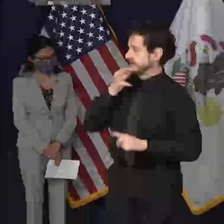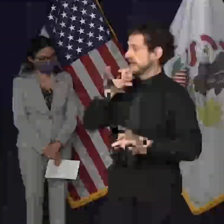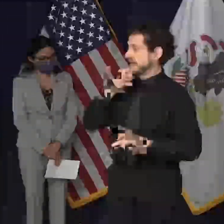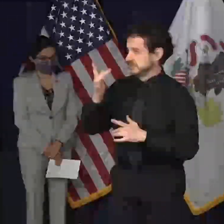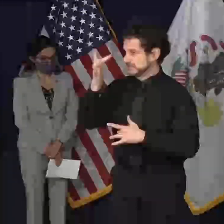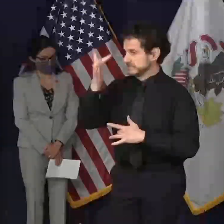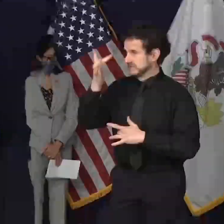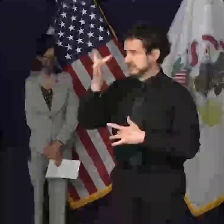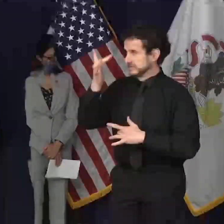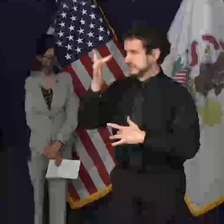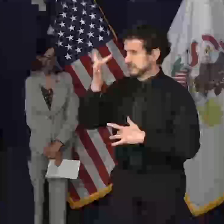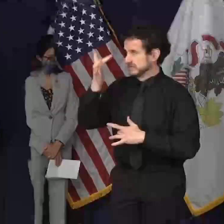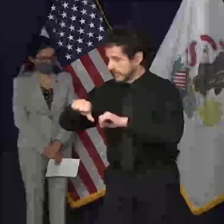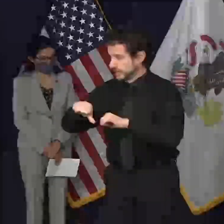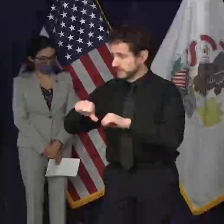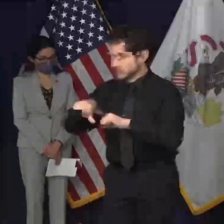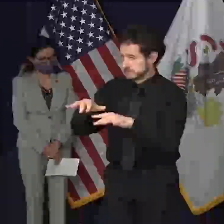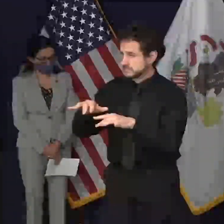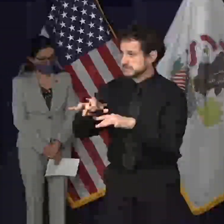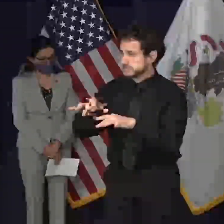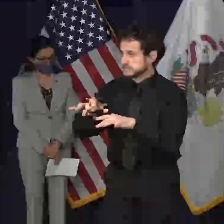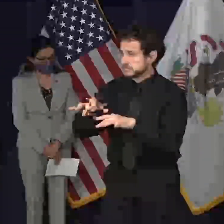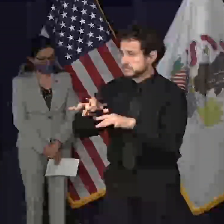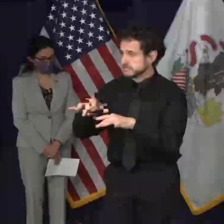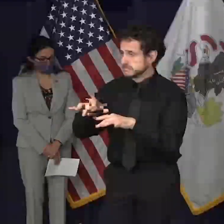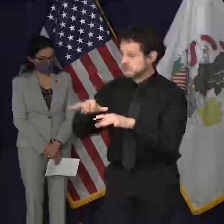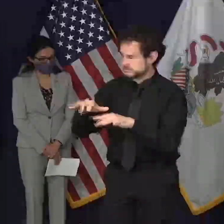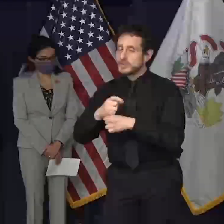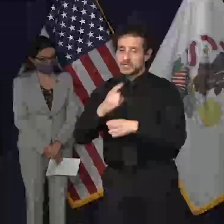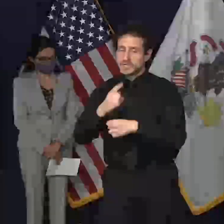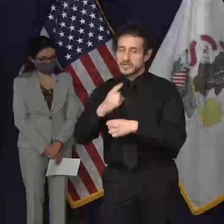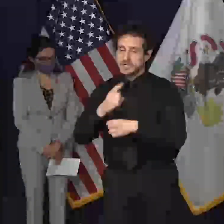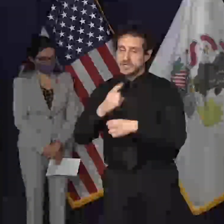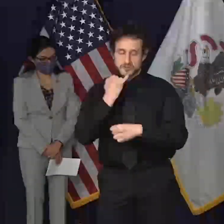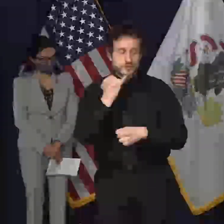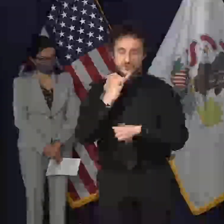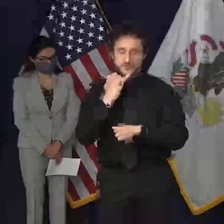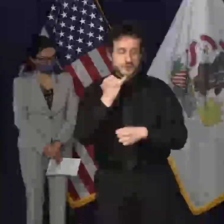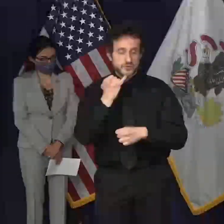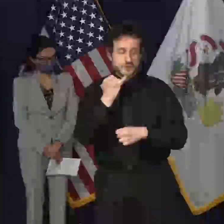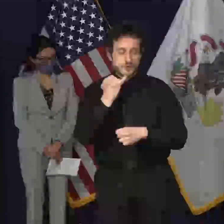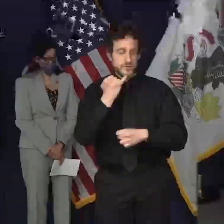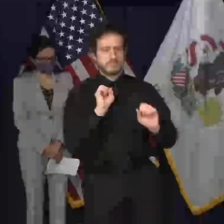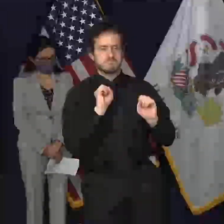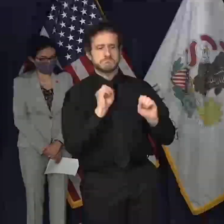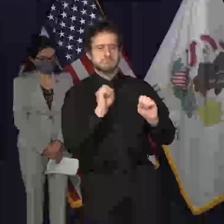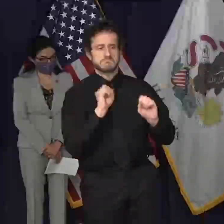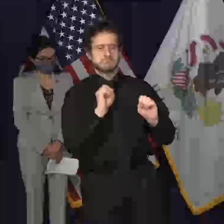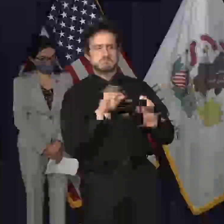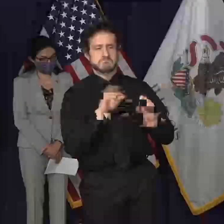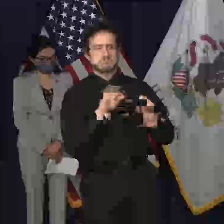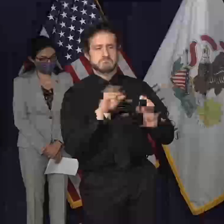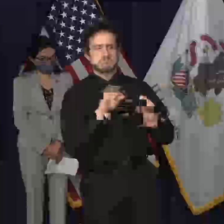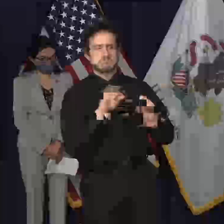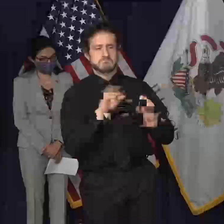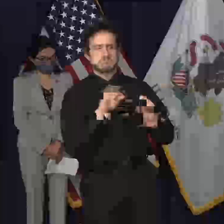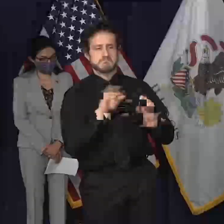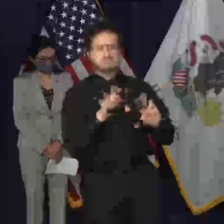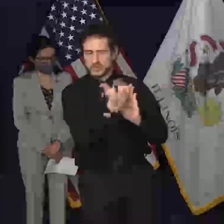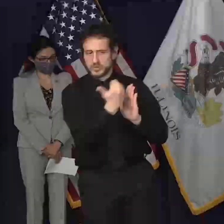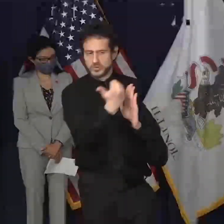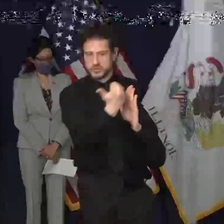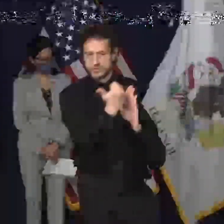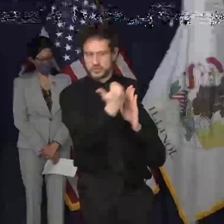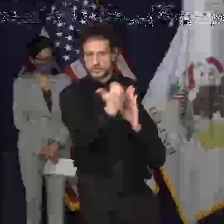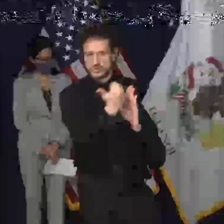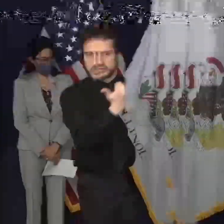epidemiology and understanding COVID-19 to make sure that the rules that are put in place for each industry, manufacturing is